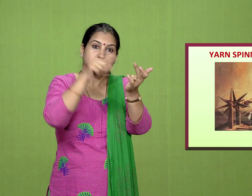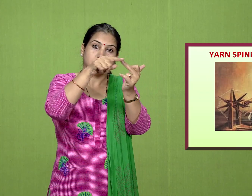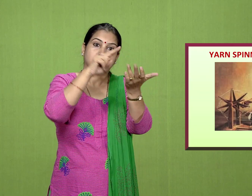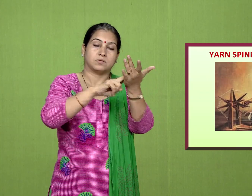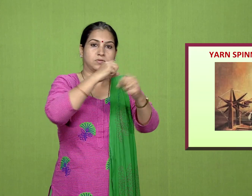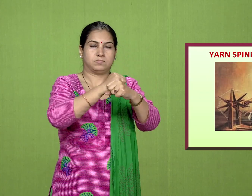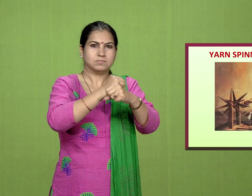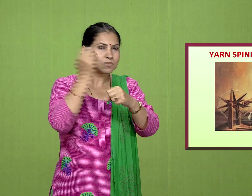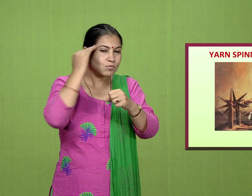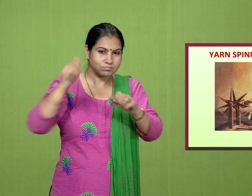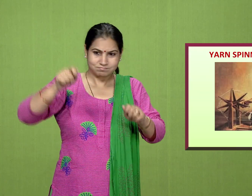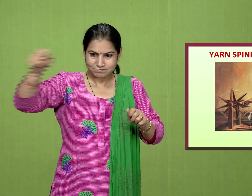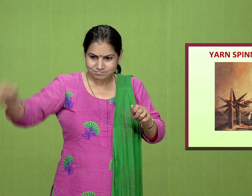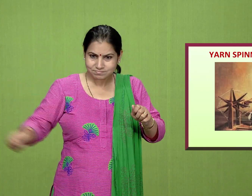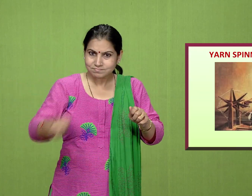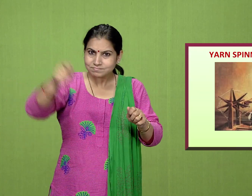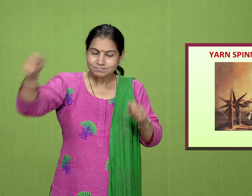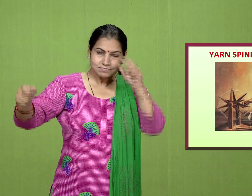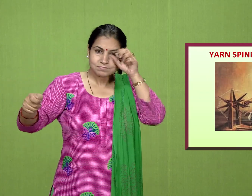in which the group of fibers are pulled,